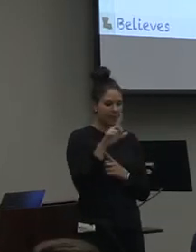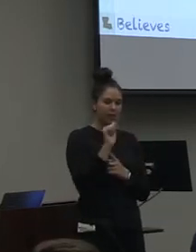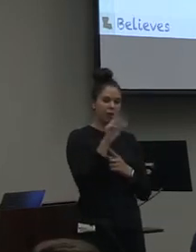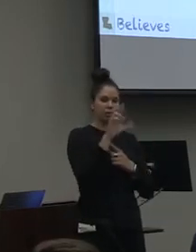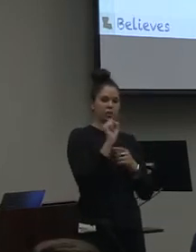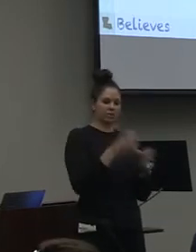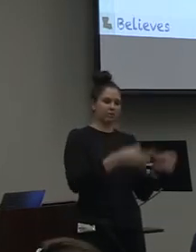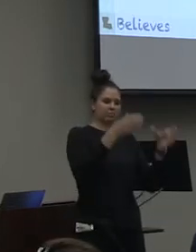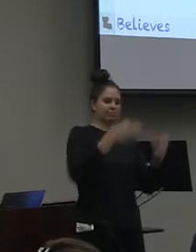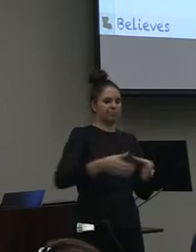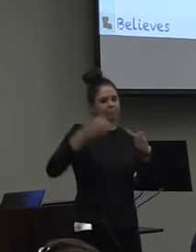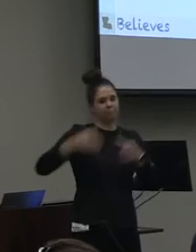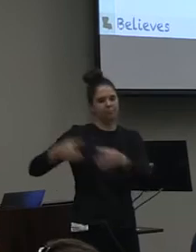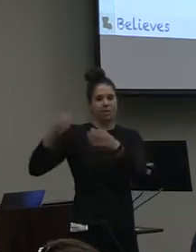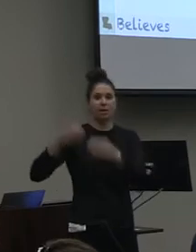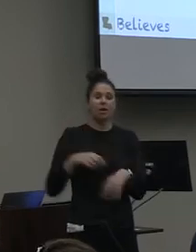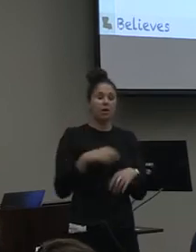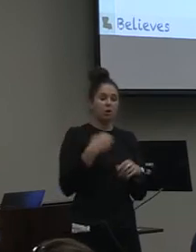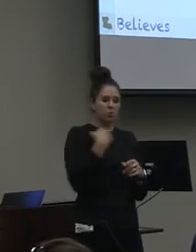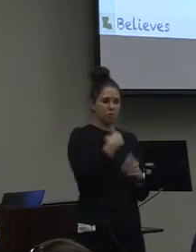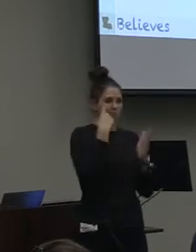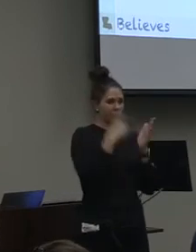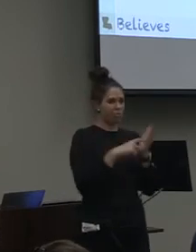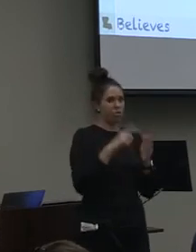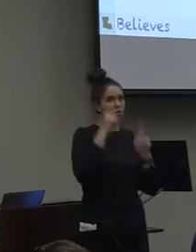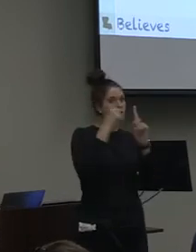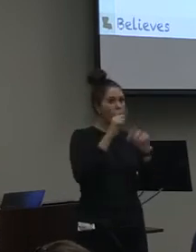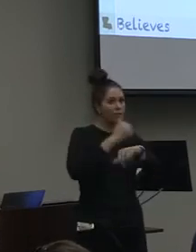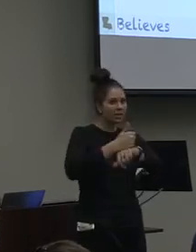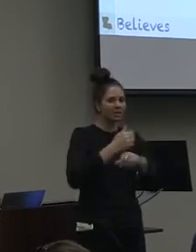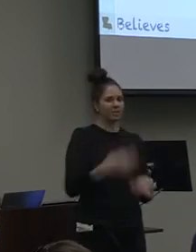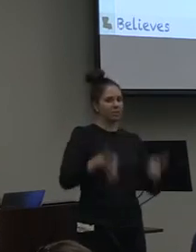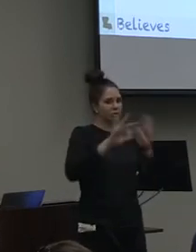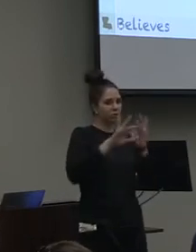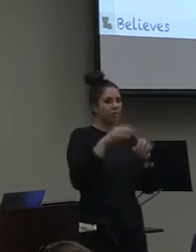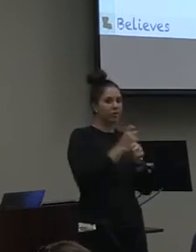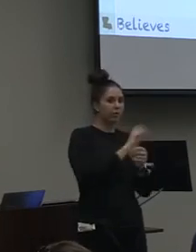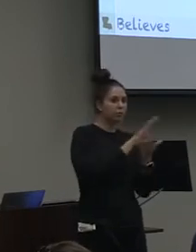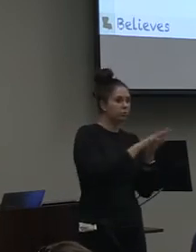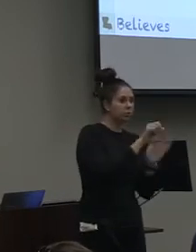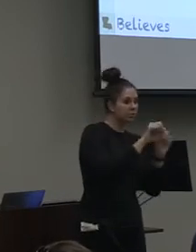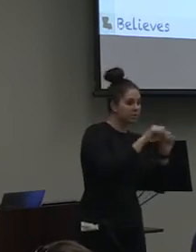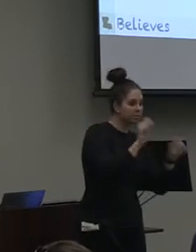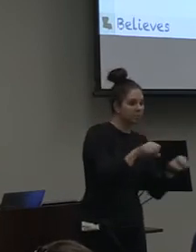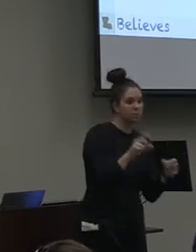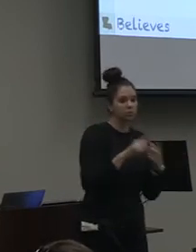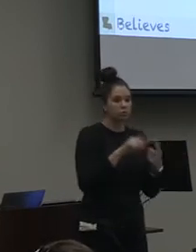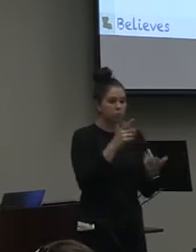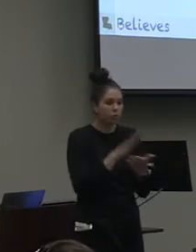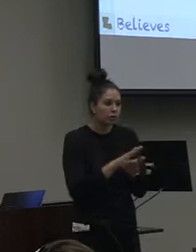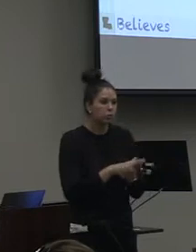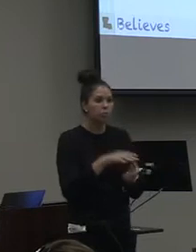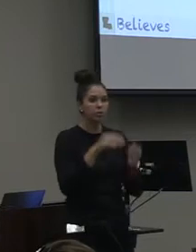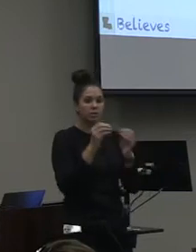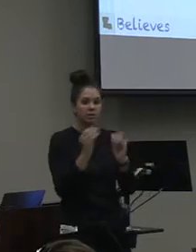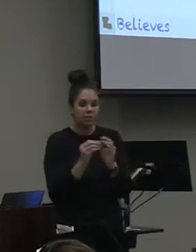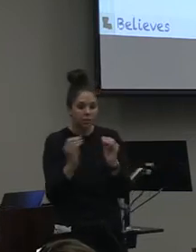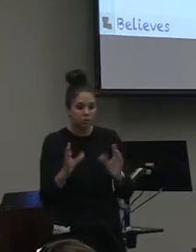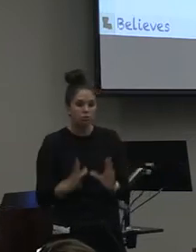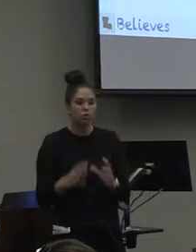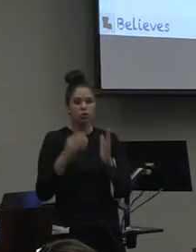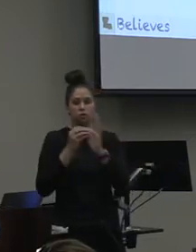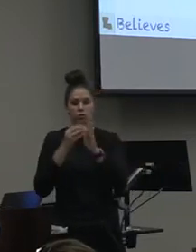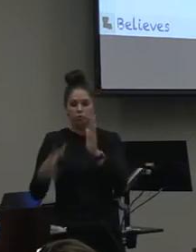was that goal setting is essential. Again, all the way from the school system to the school to the teacher to the student